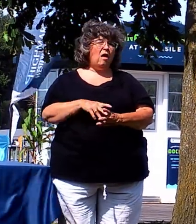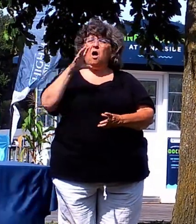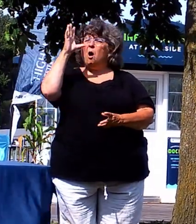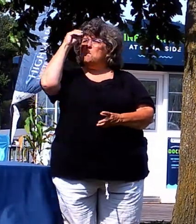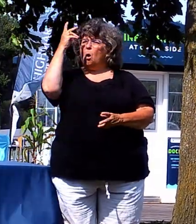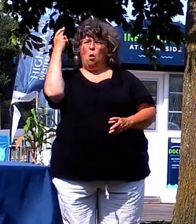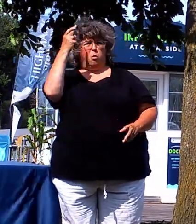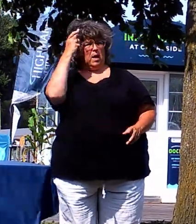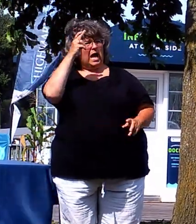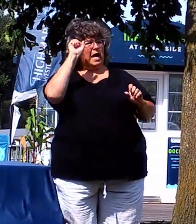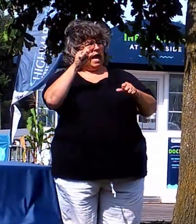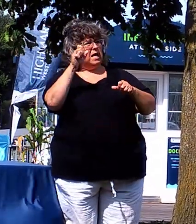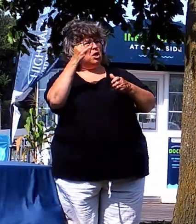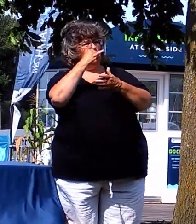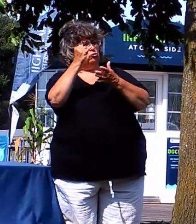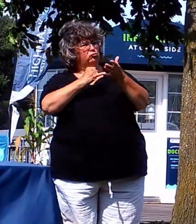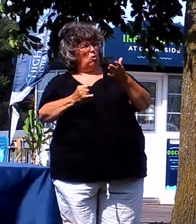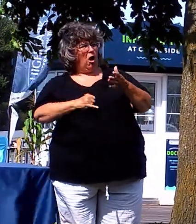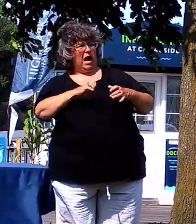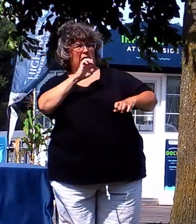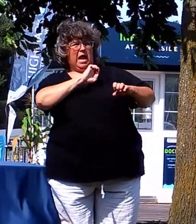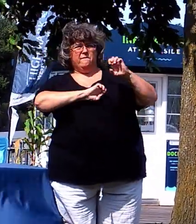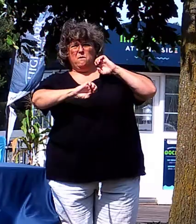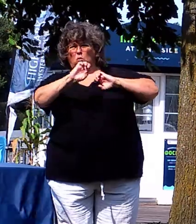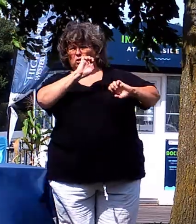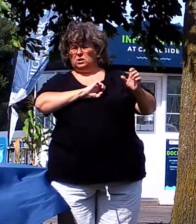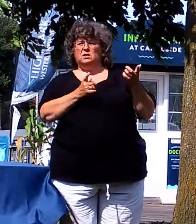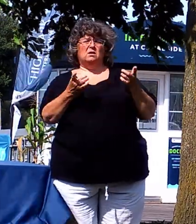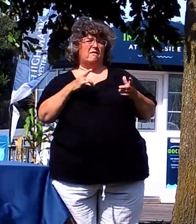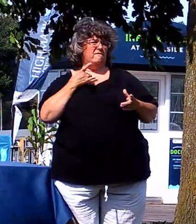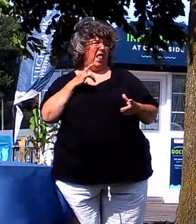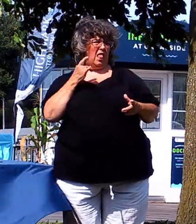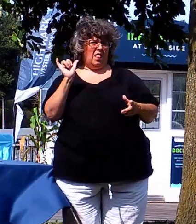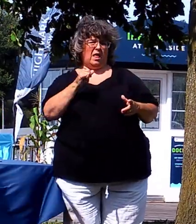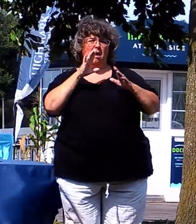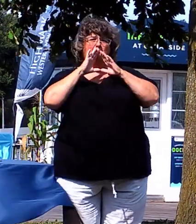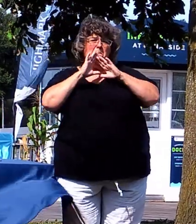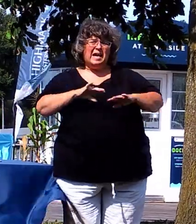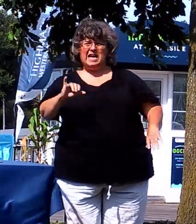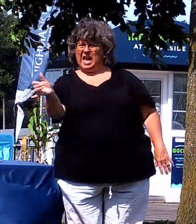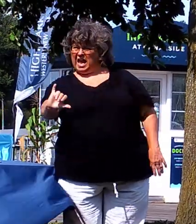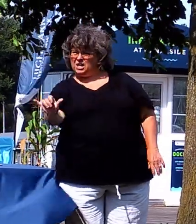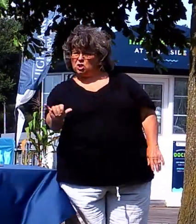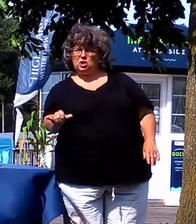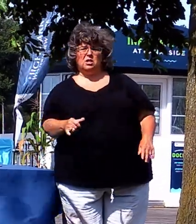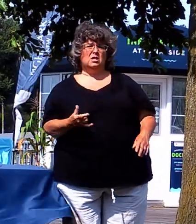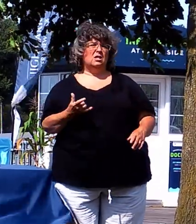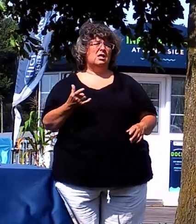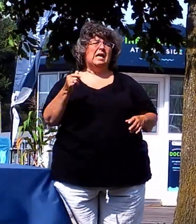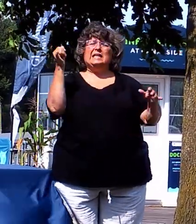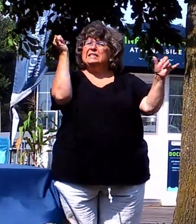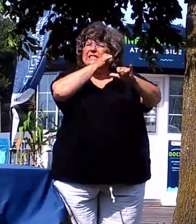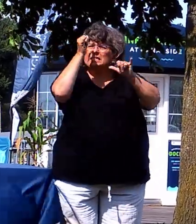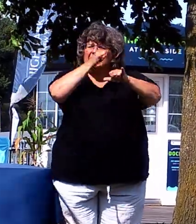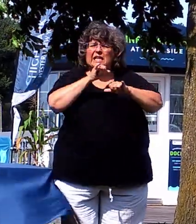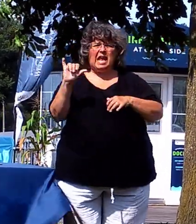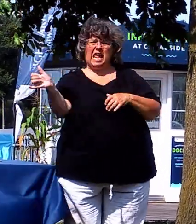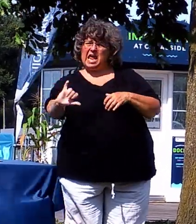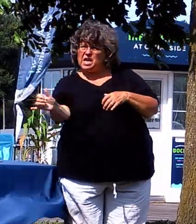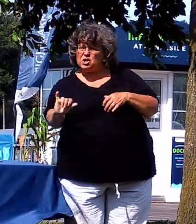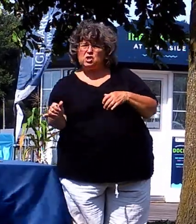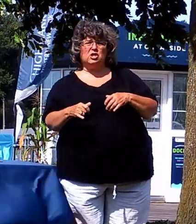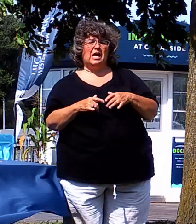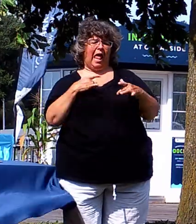Ramon realized he could draw ish feelings too. Feelings such as peace-ish, silly-ish, and